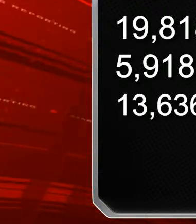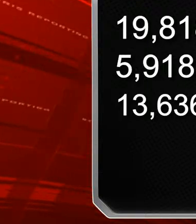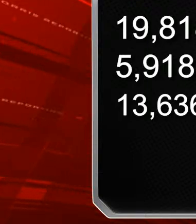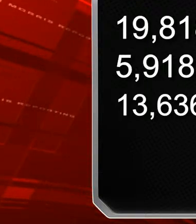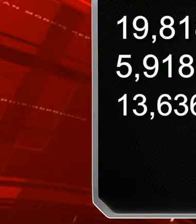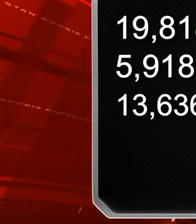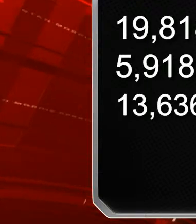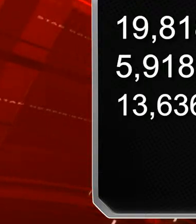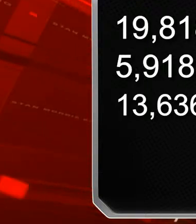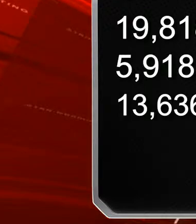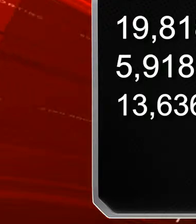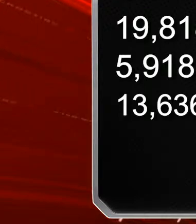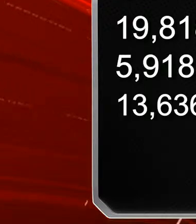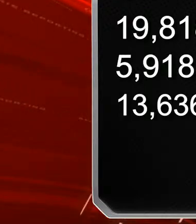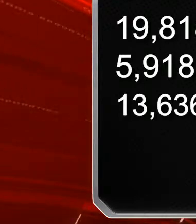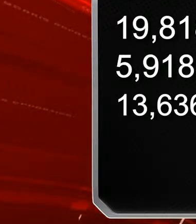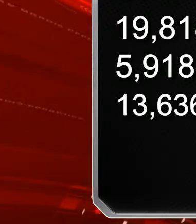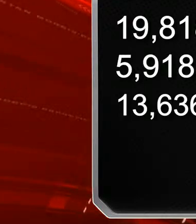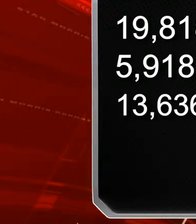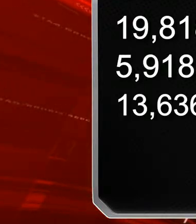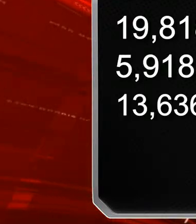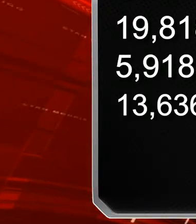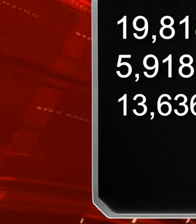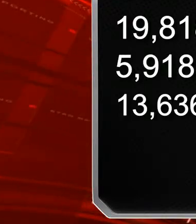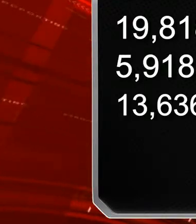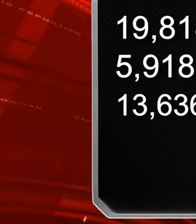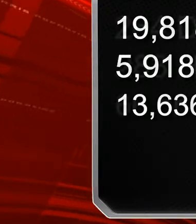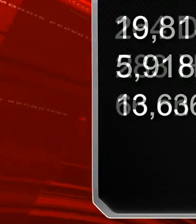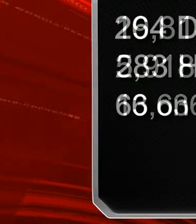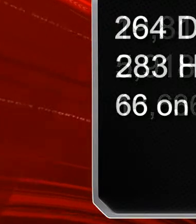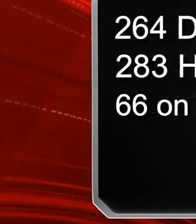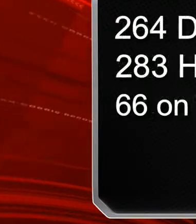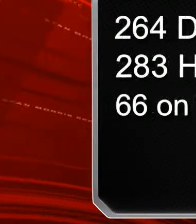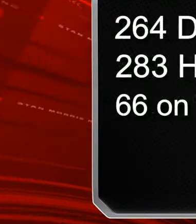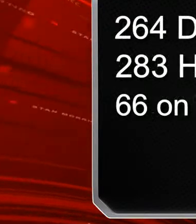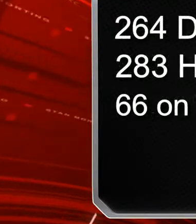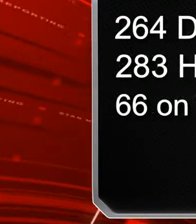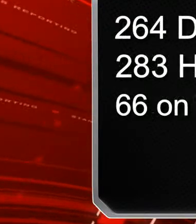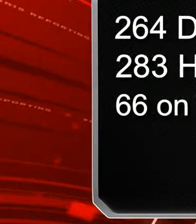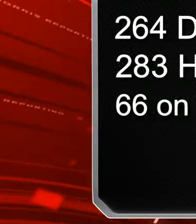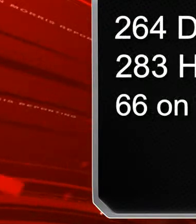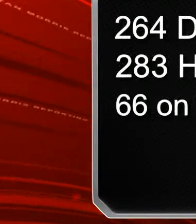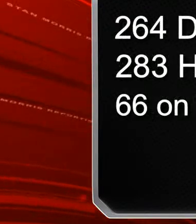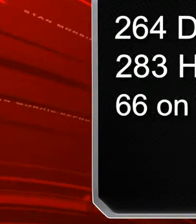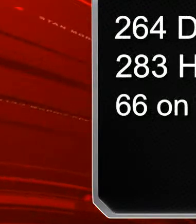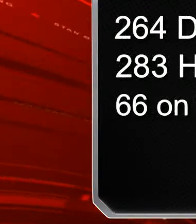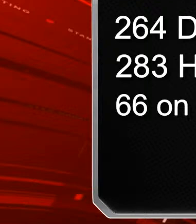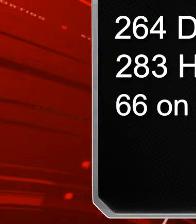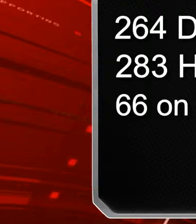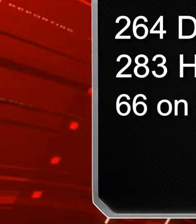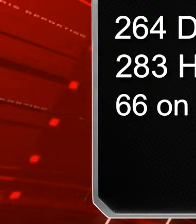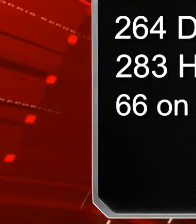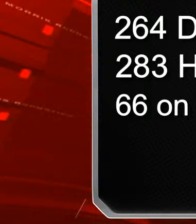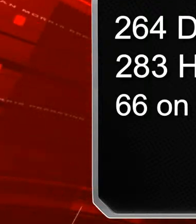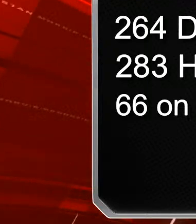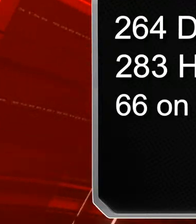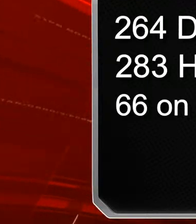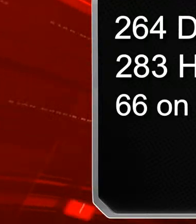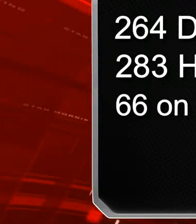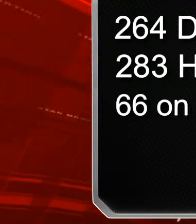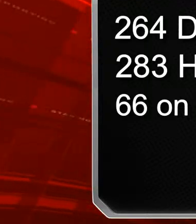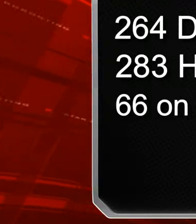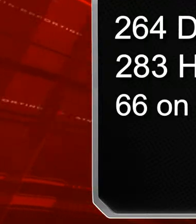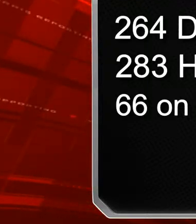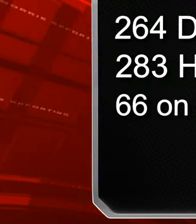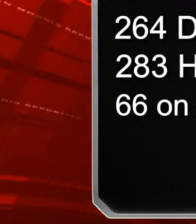13,636 have recovered so far. In the state of Arkansas, so far, 264 deaths have been attributed to COVID.